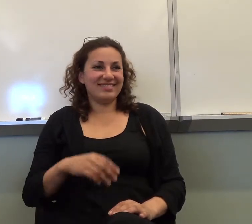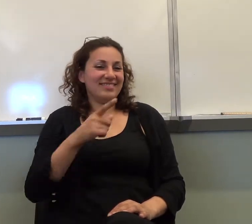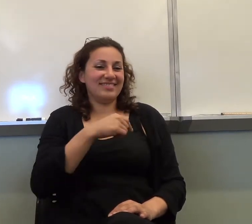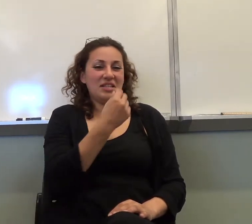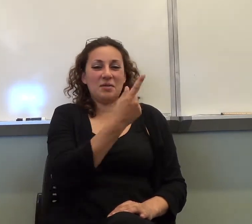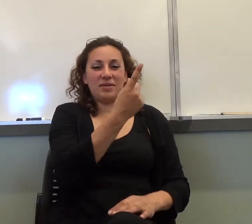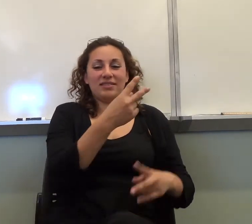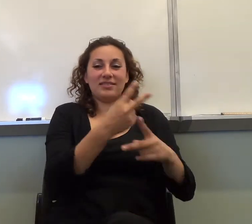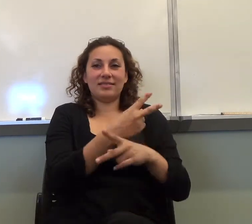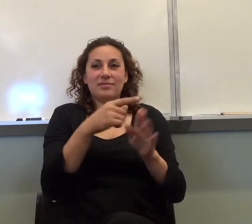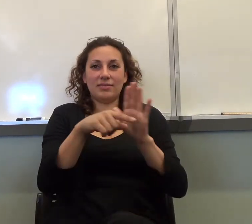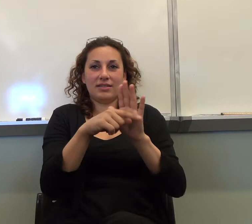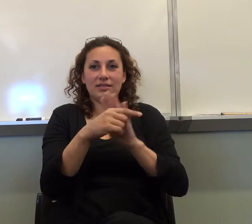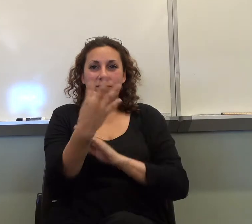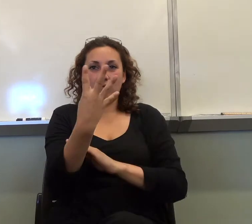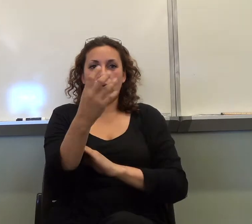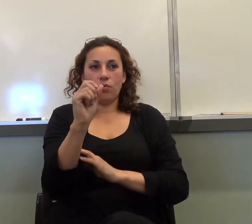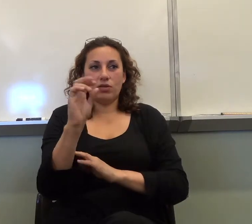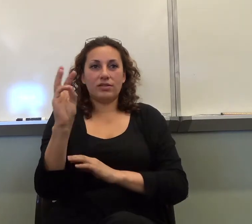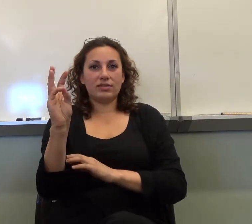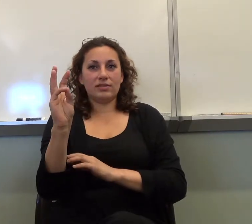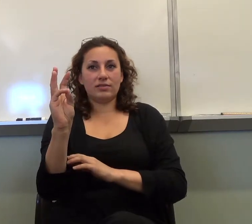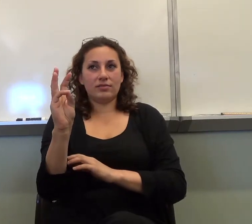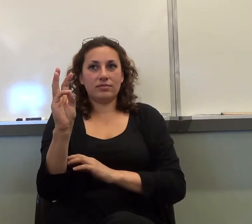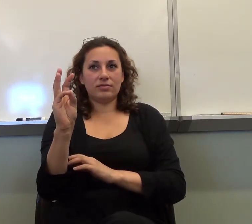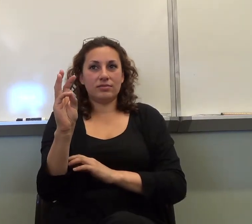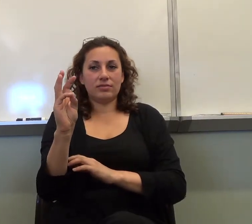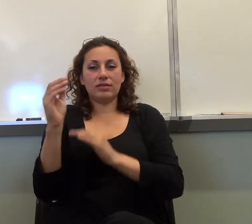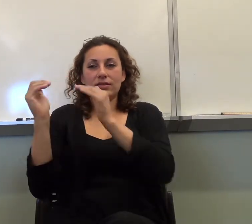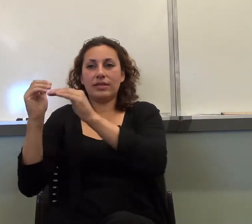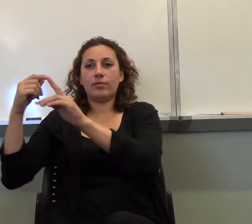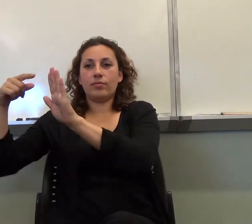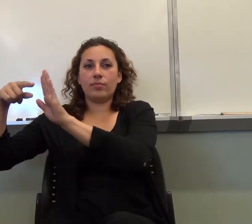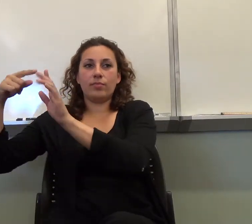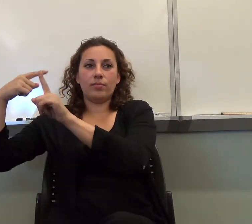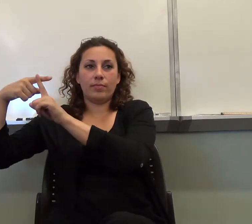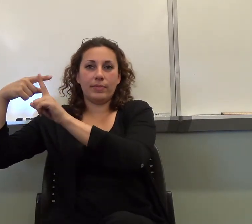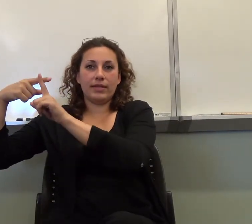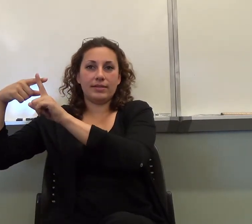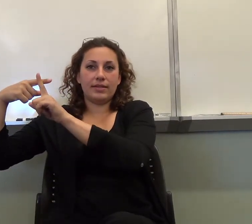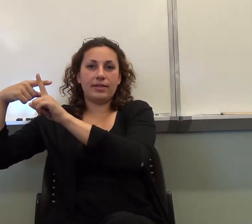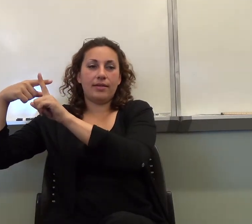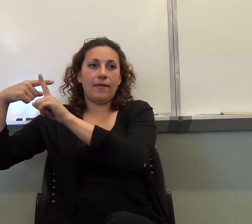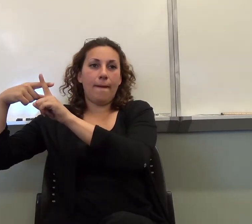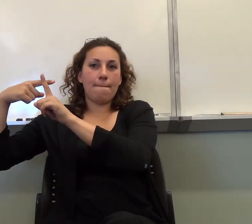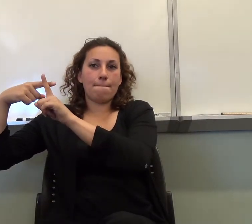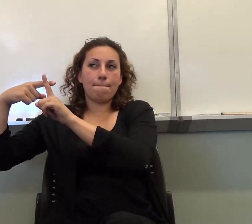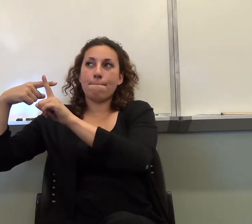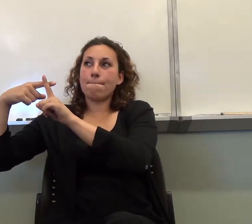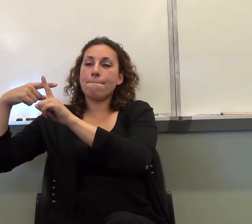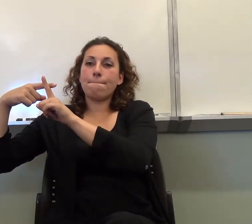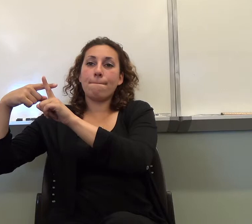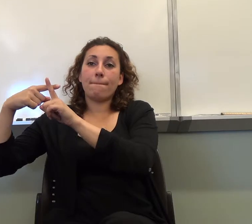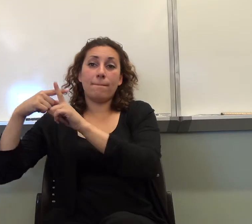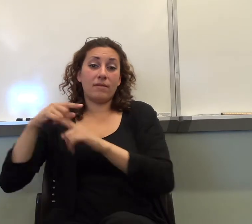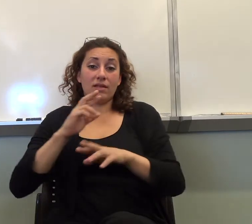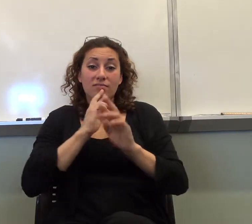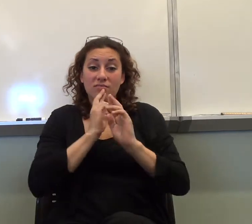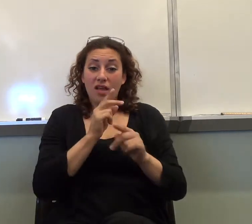minus 4.6, that's going to be positive. Once you say, look, the result's got to be positive, you don't worry about it anymore. And you